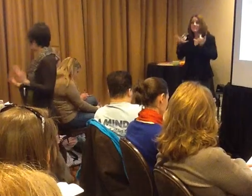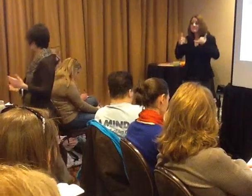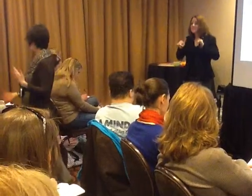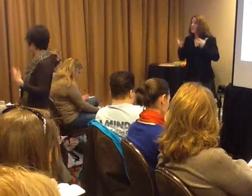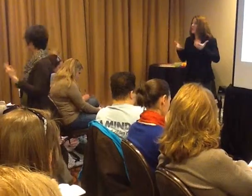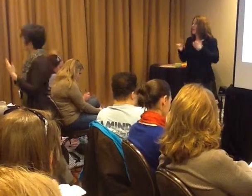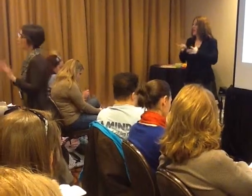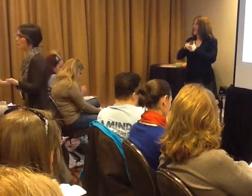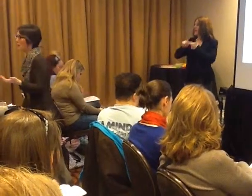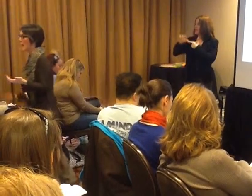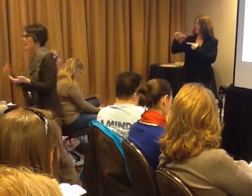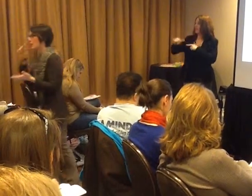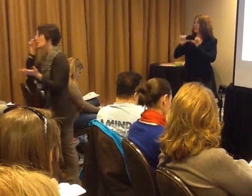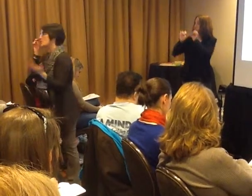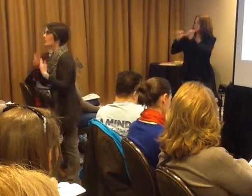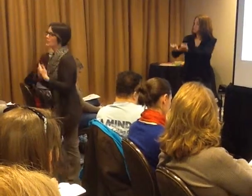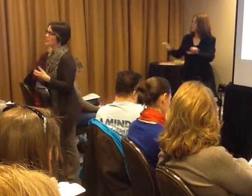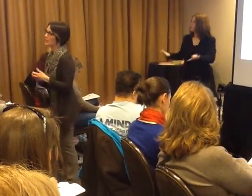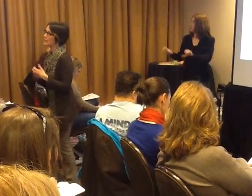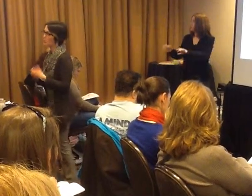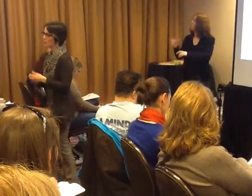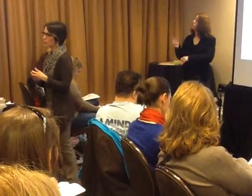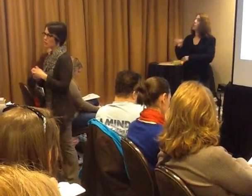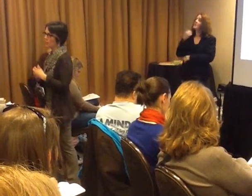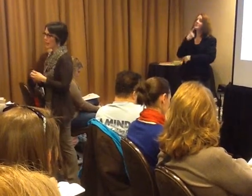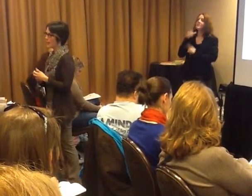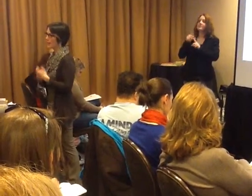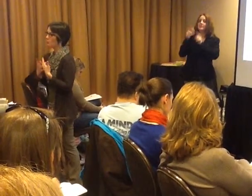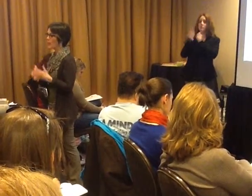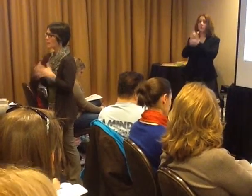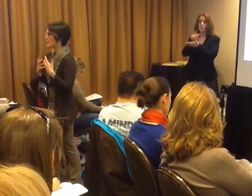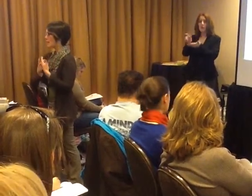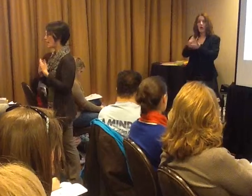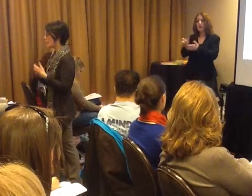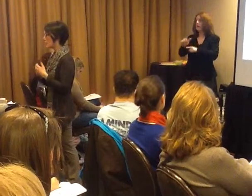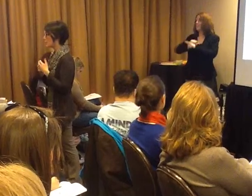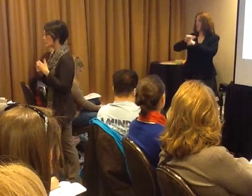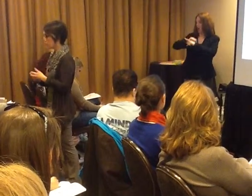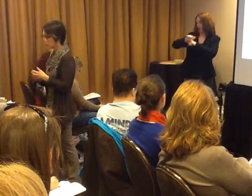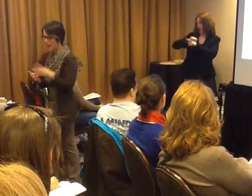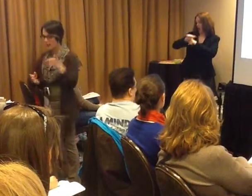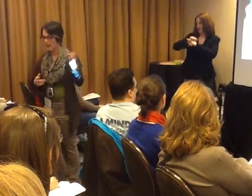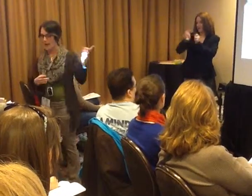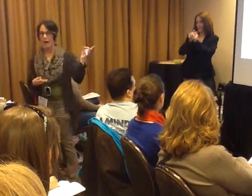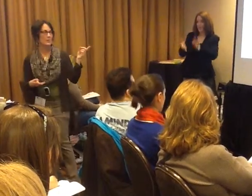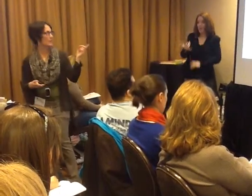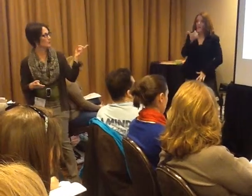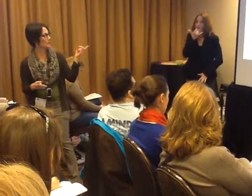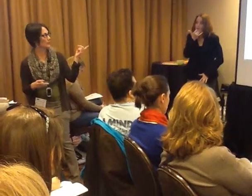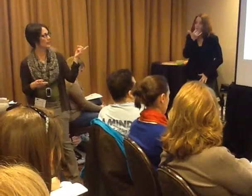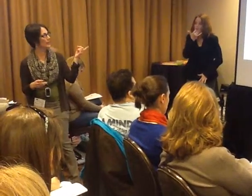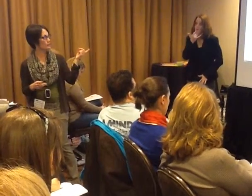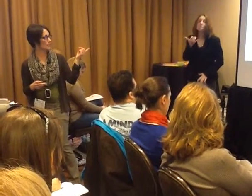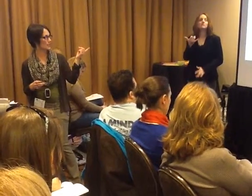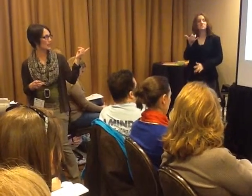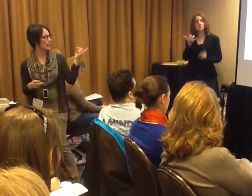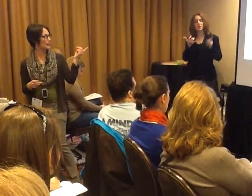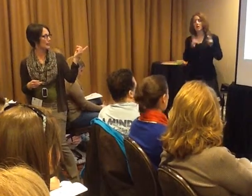that you then do it from now on. So they were saying, especially with writing, practicing that errorless learning. There was this